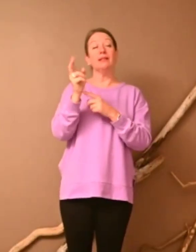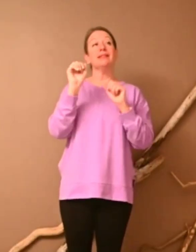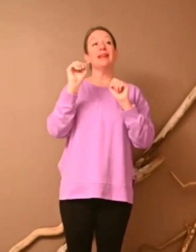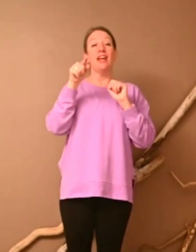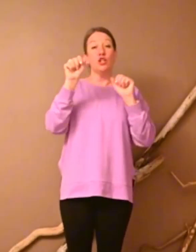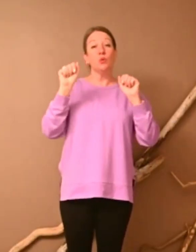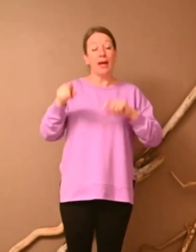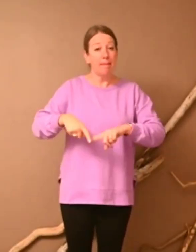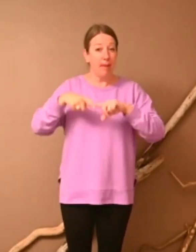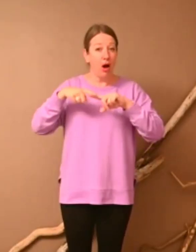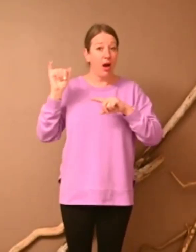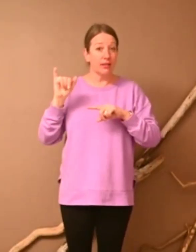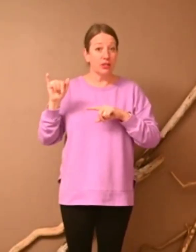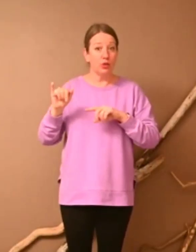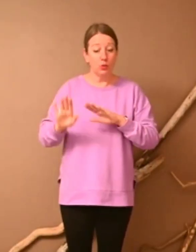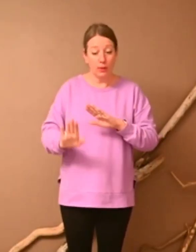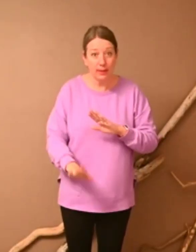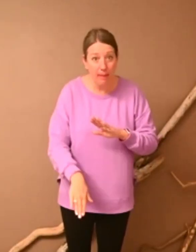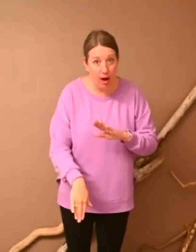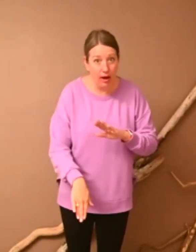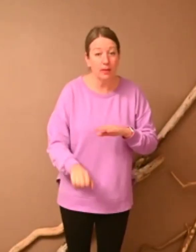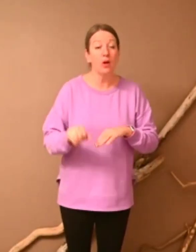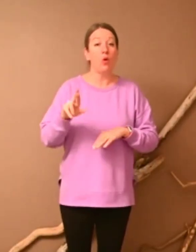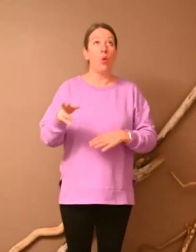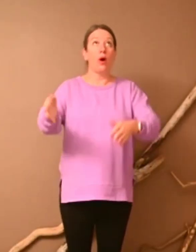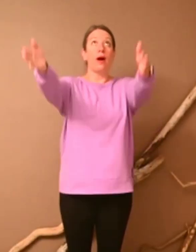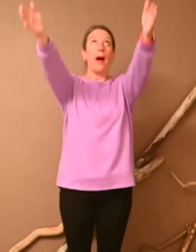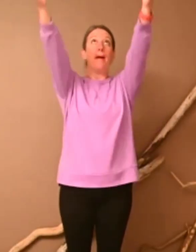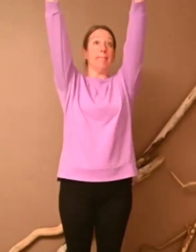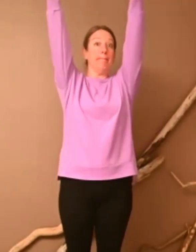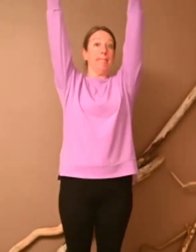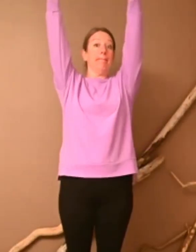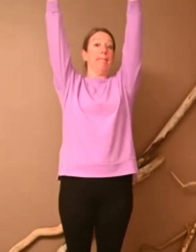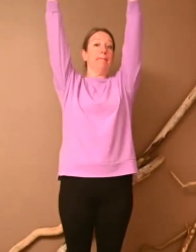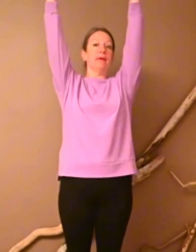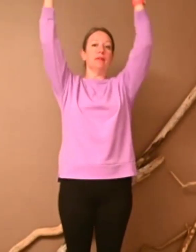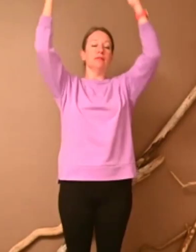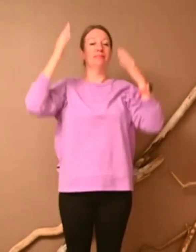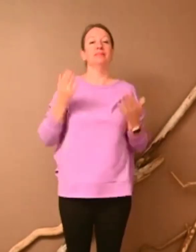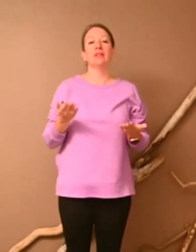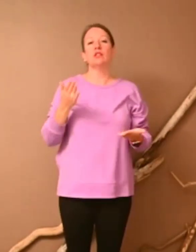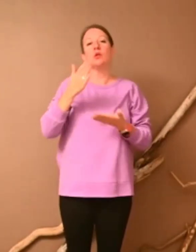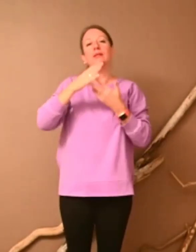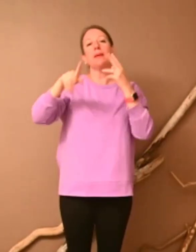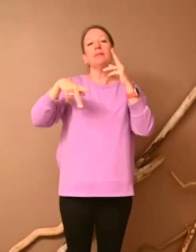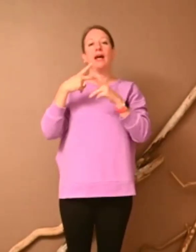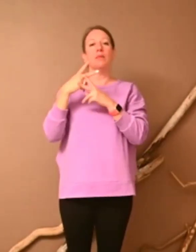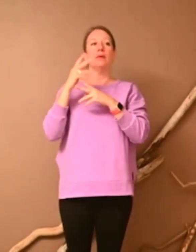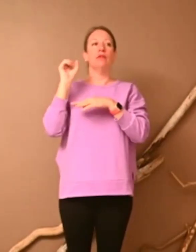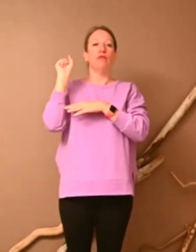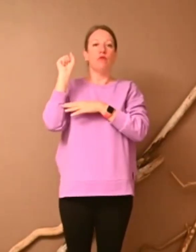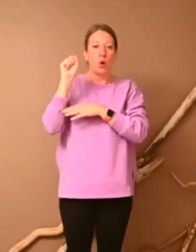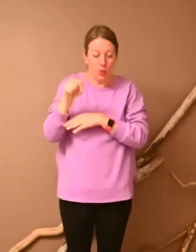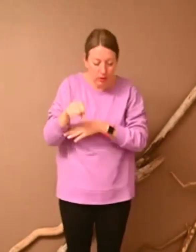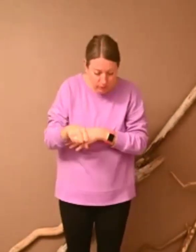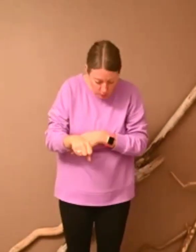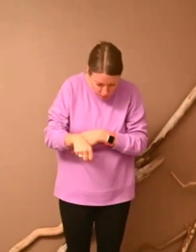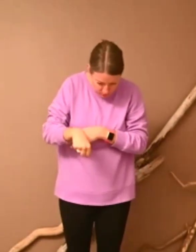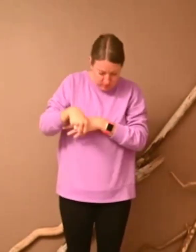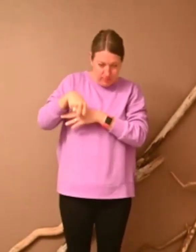well. Maybe for the next 2 minutes, and you might choose to pause whenever you fold forward.